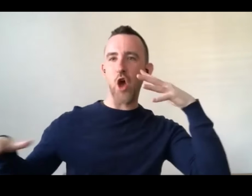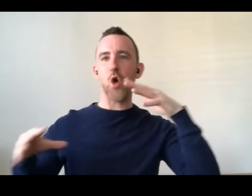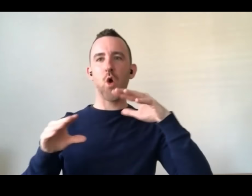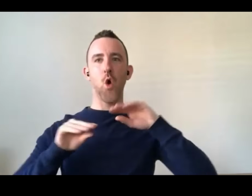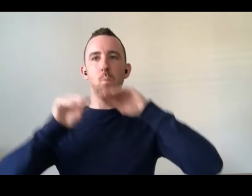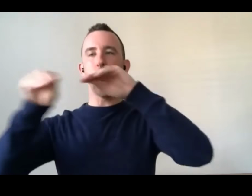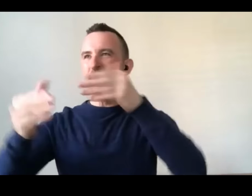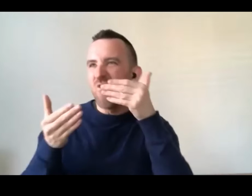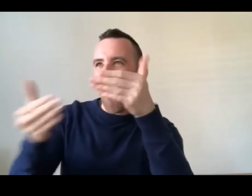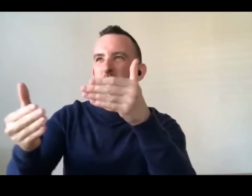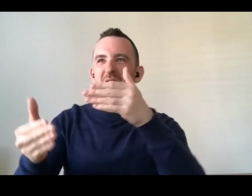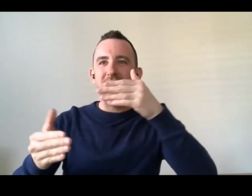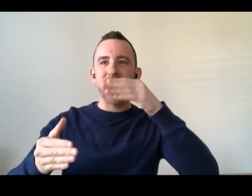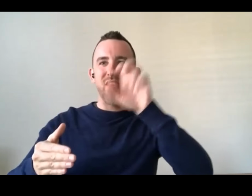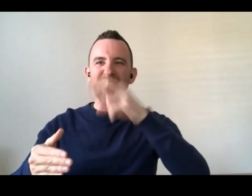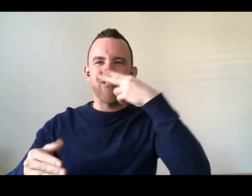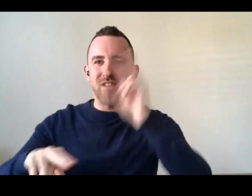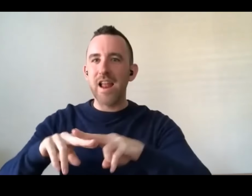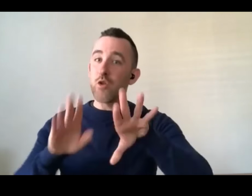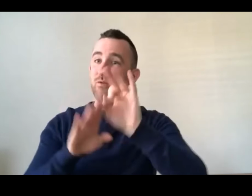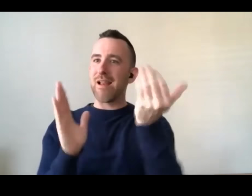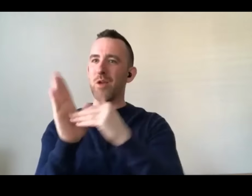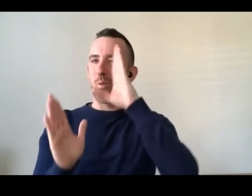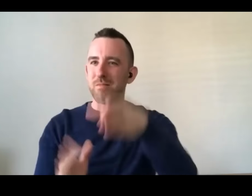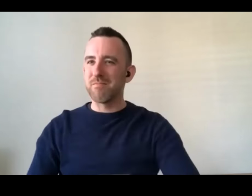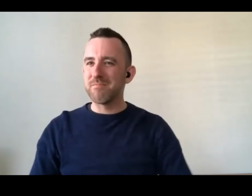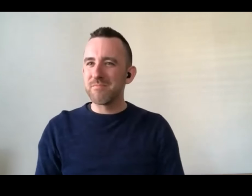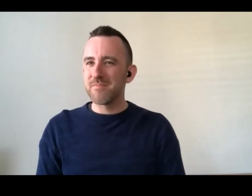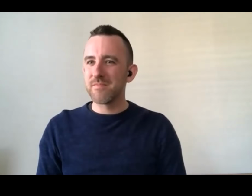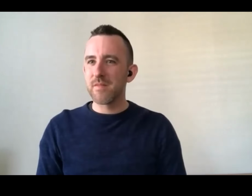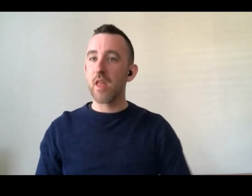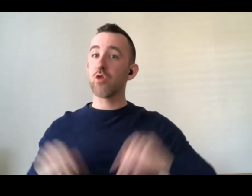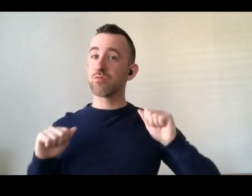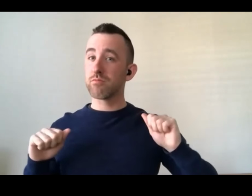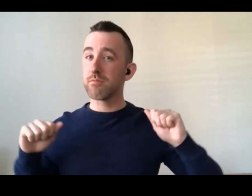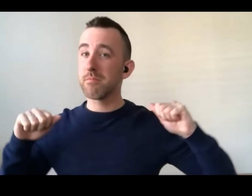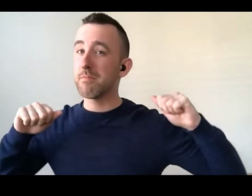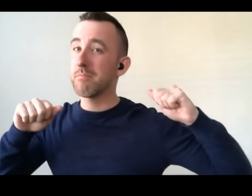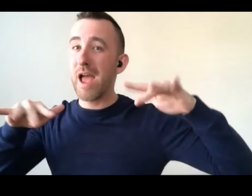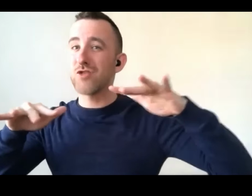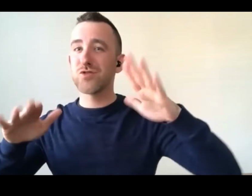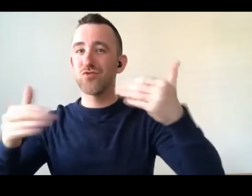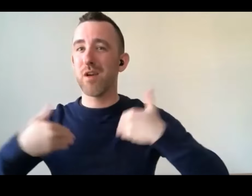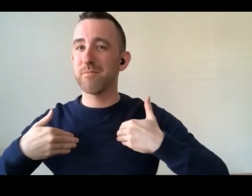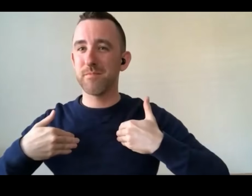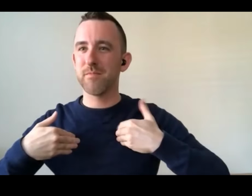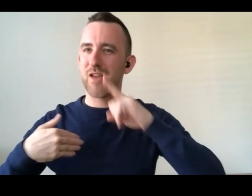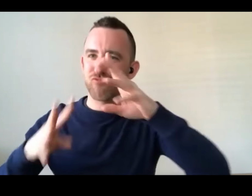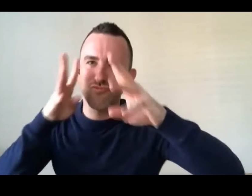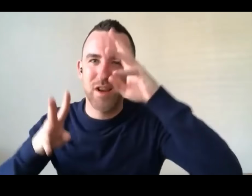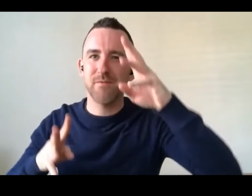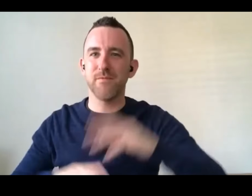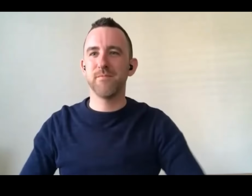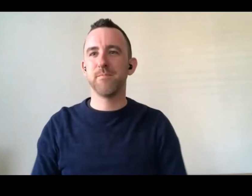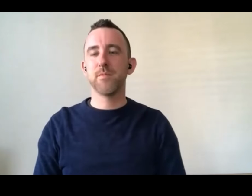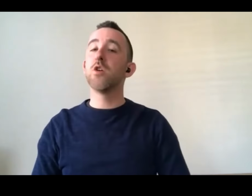in the direction of fun and you'll find it again. There's magic to be had and created.